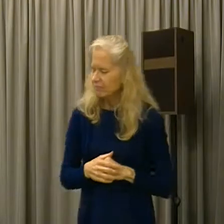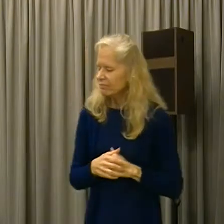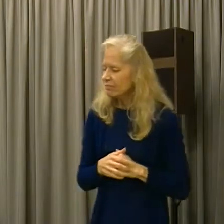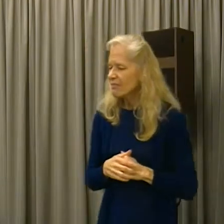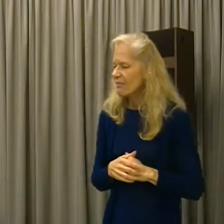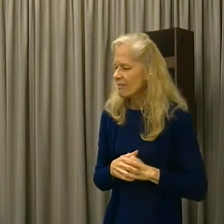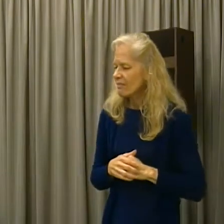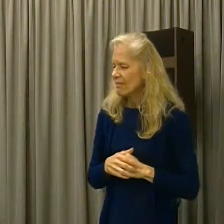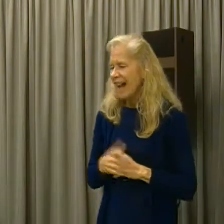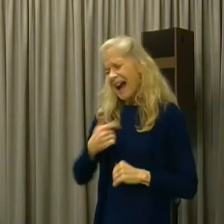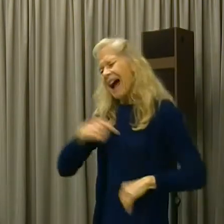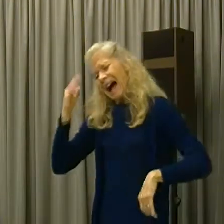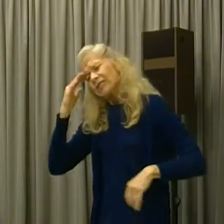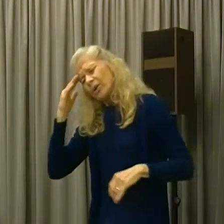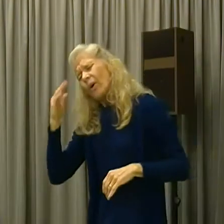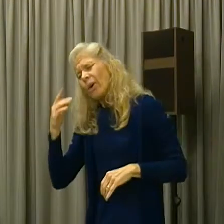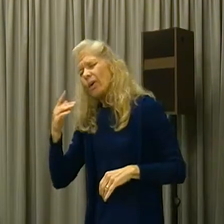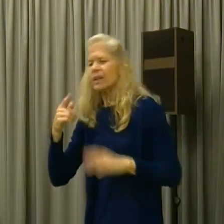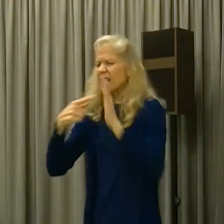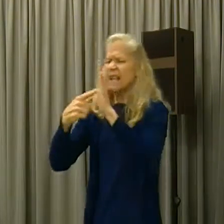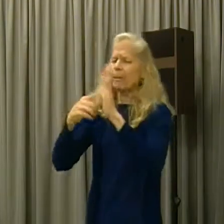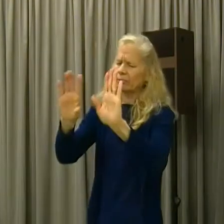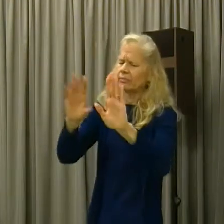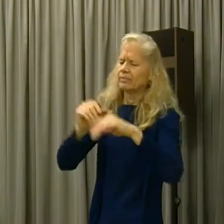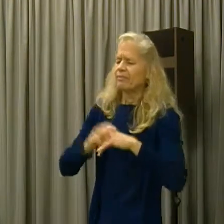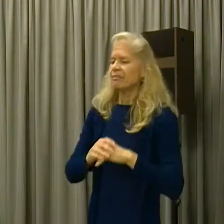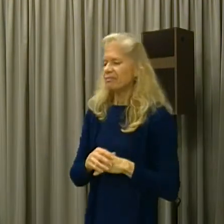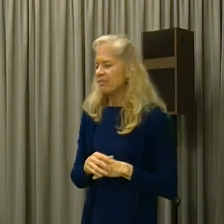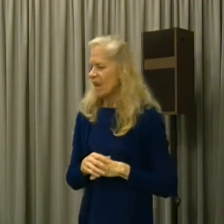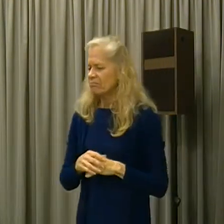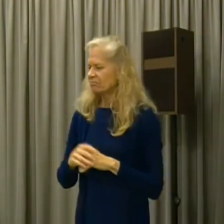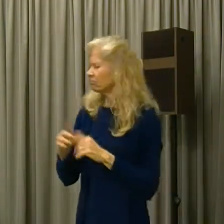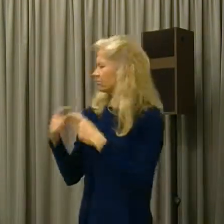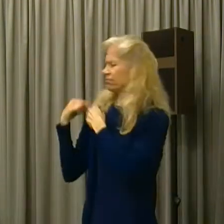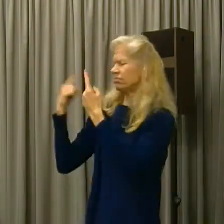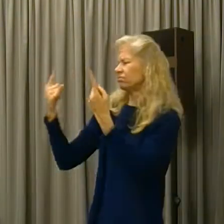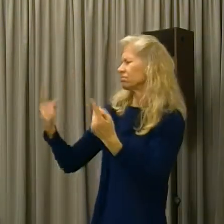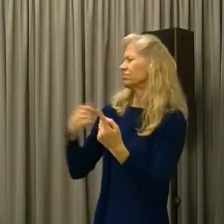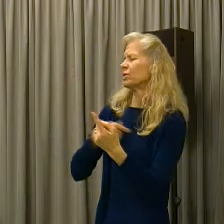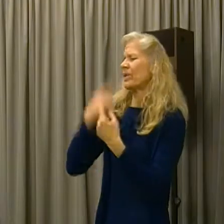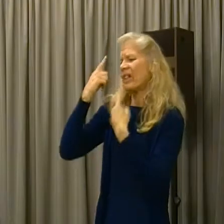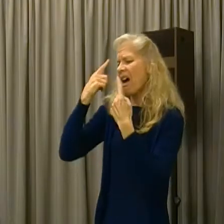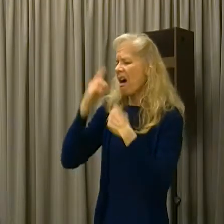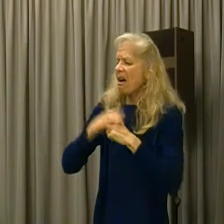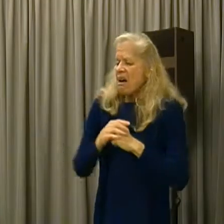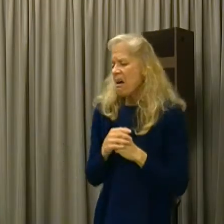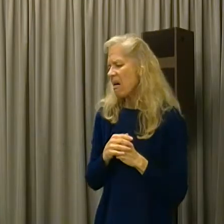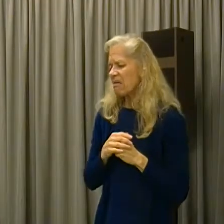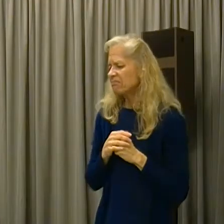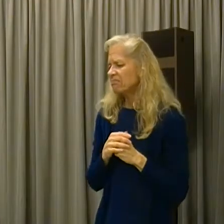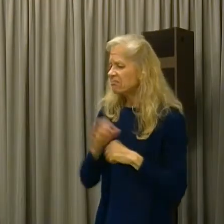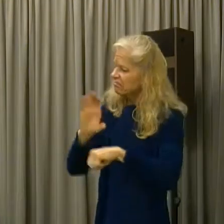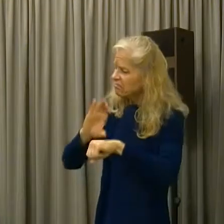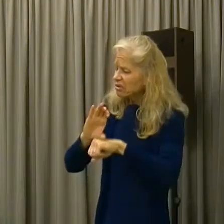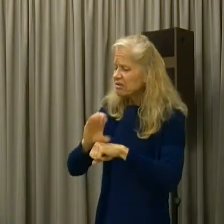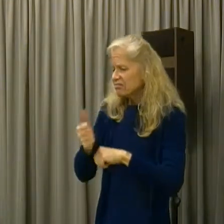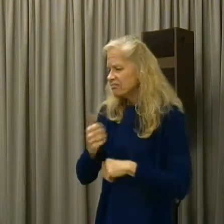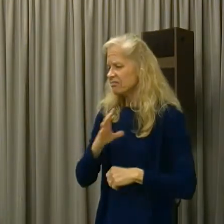enough. And you've been thinking that way for a long time. That's a stronghold that needs to be pulled down.